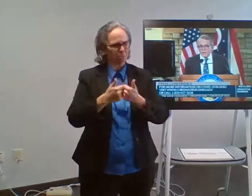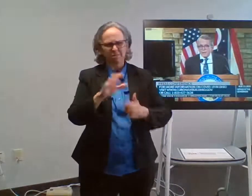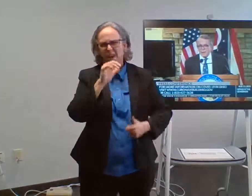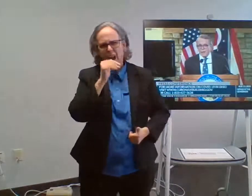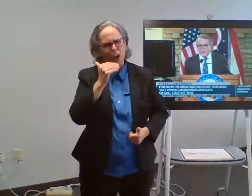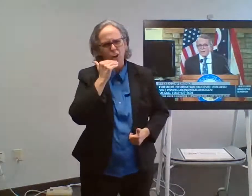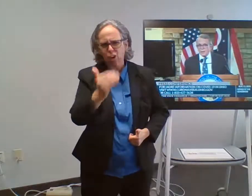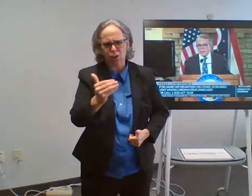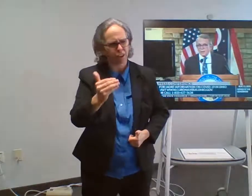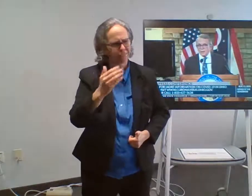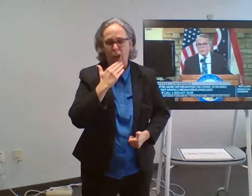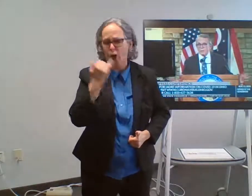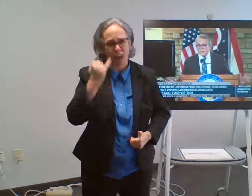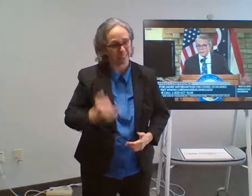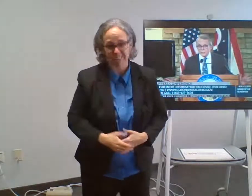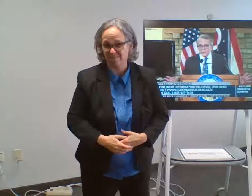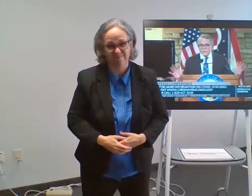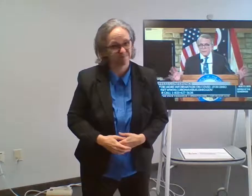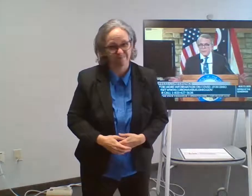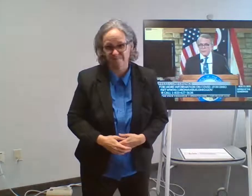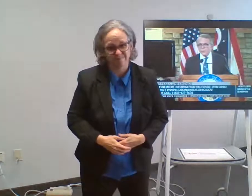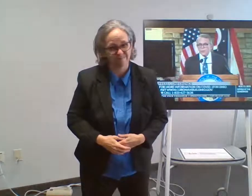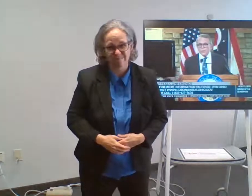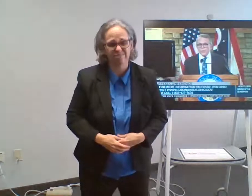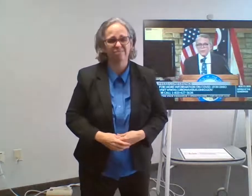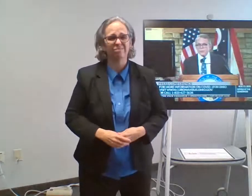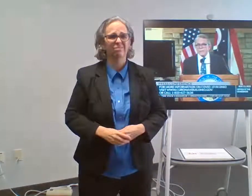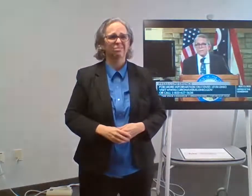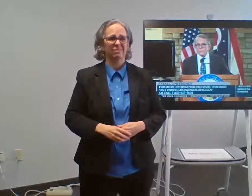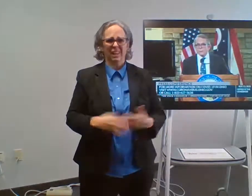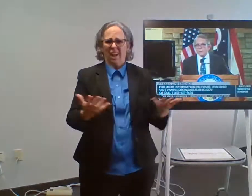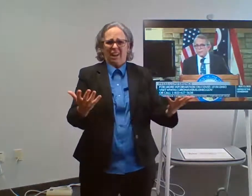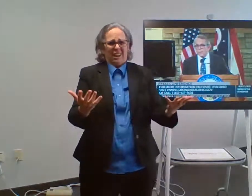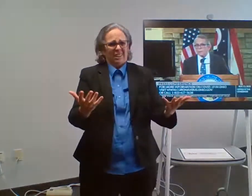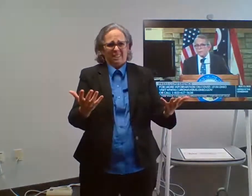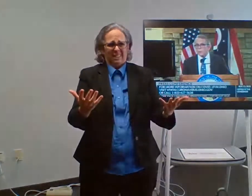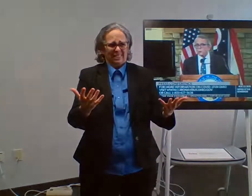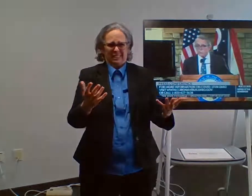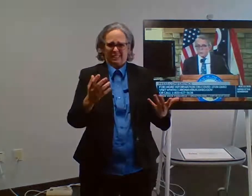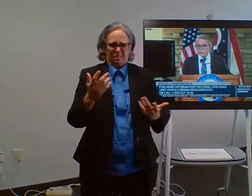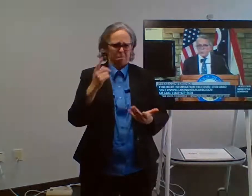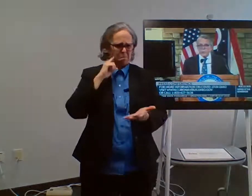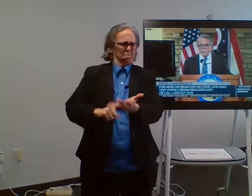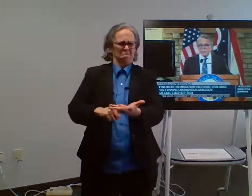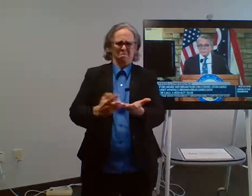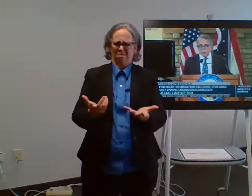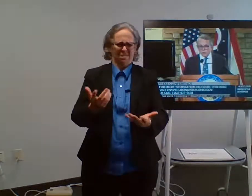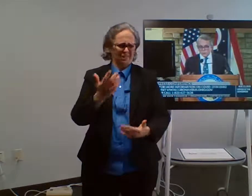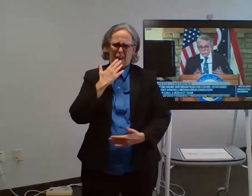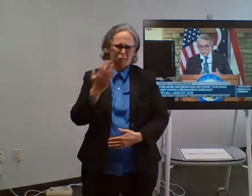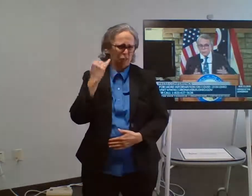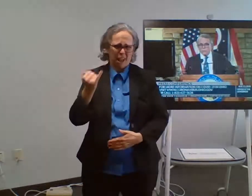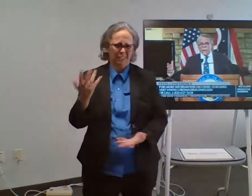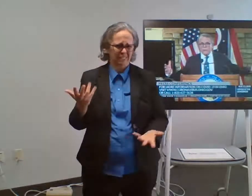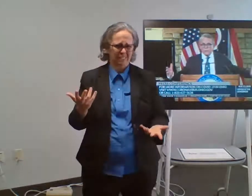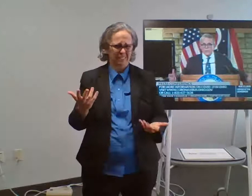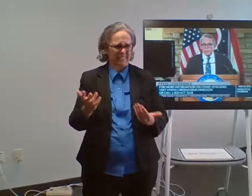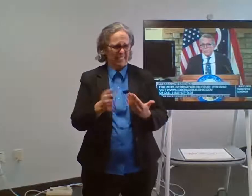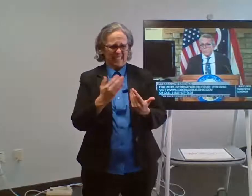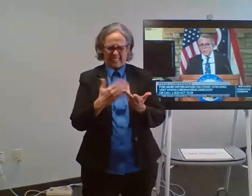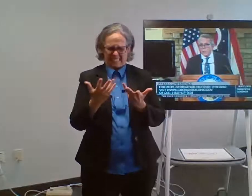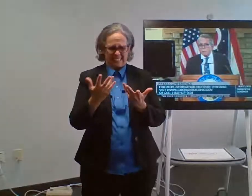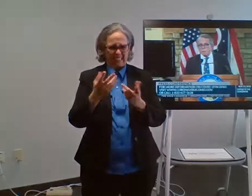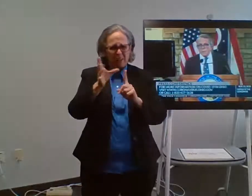good idea. I don't know anybody that thinks that's a very good idea from a public health point of view and the spread of the